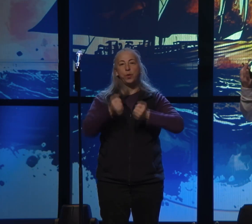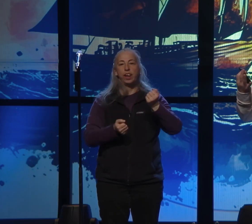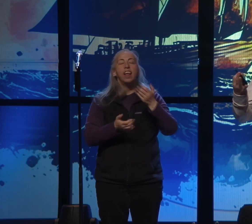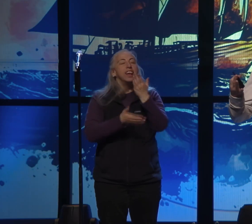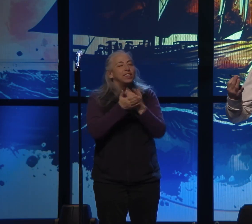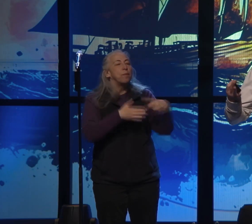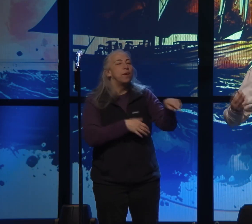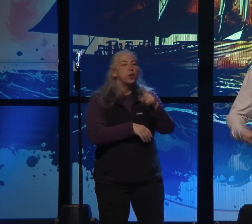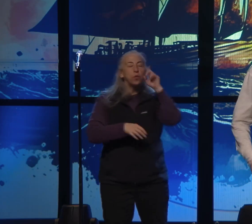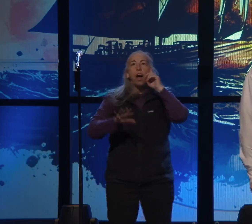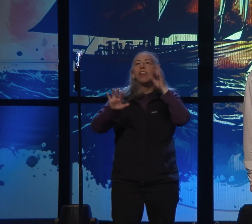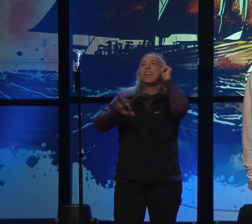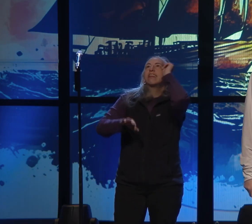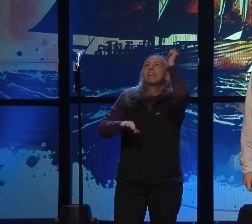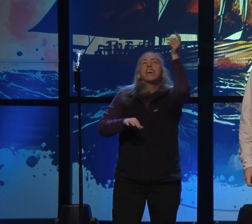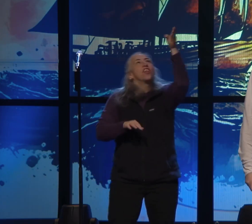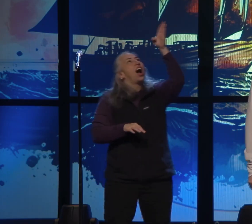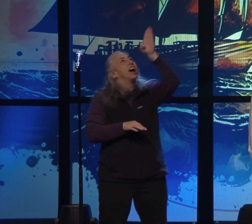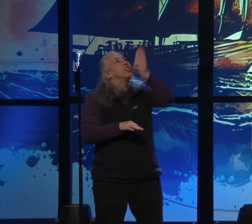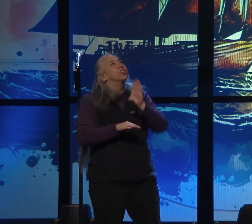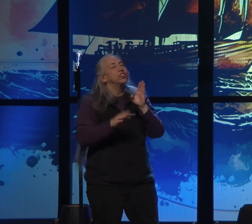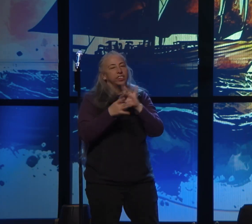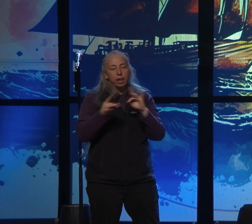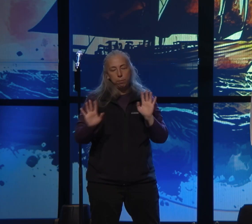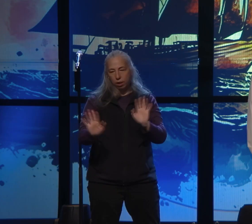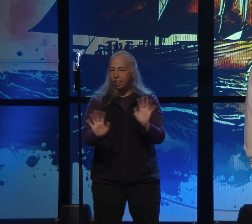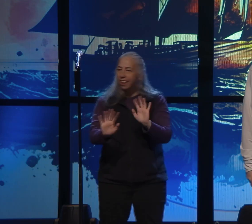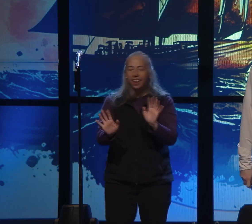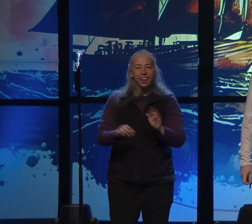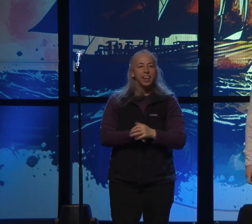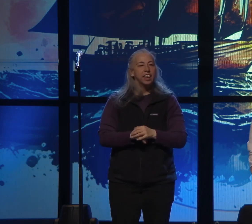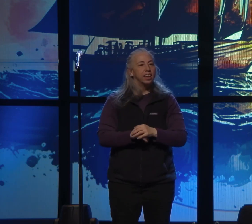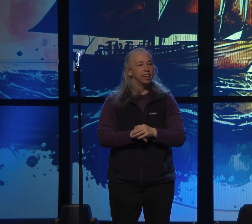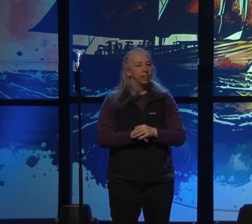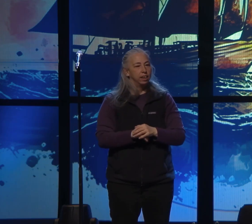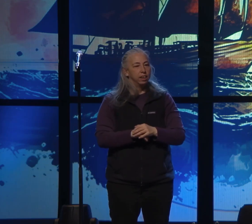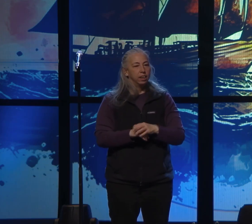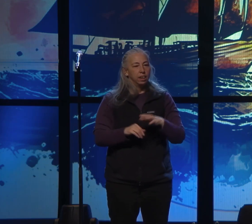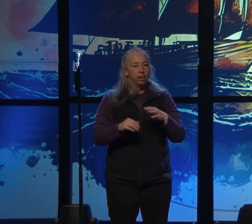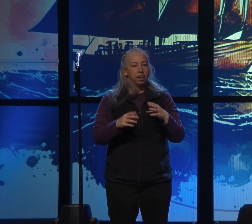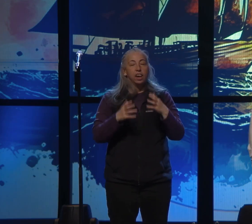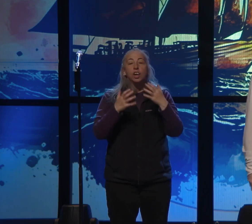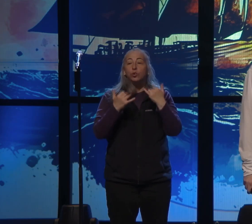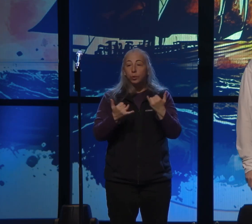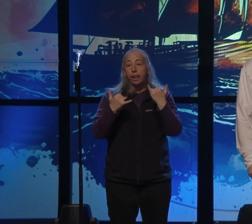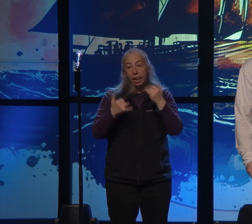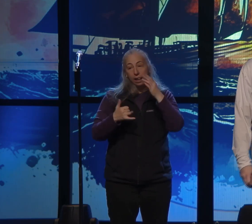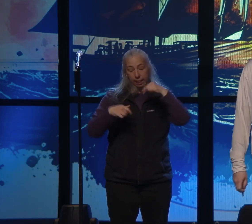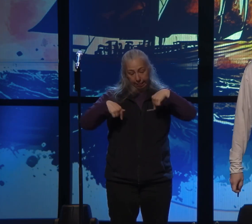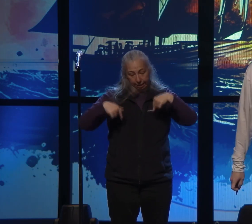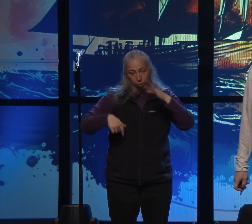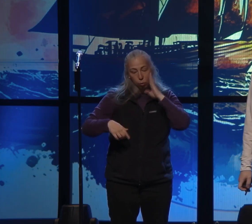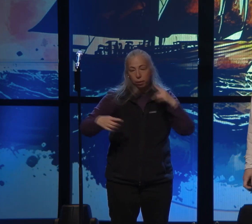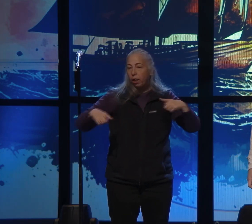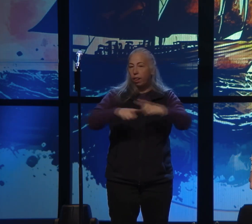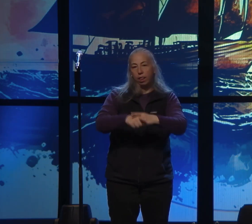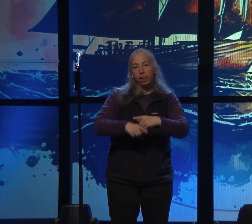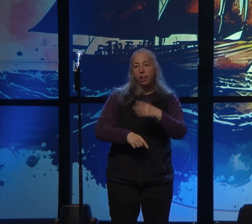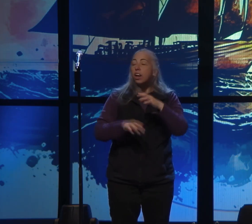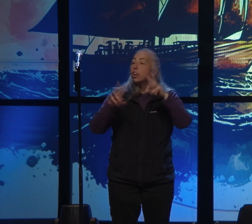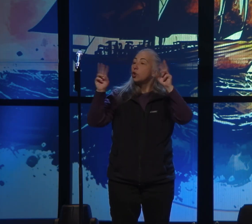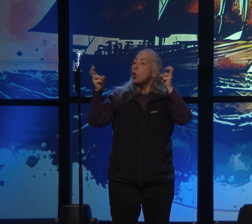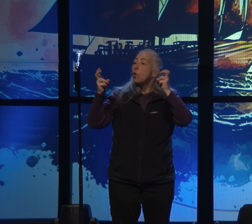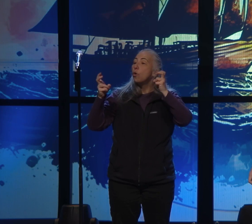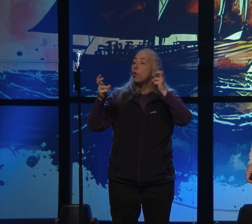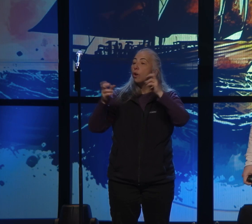some big theological, like, the statement, this will be the most controversial thing I say all day long, right? Jesus, take the wheel.